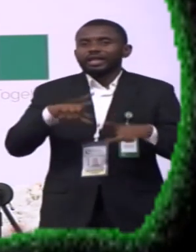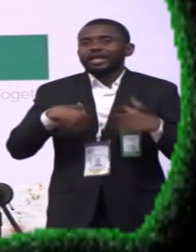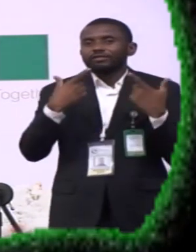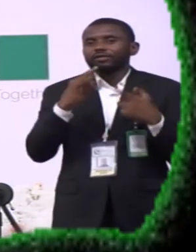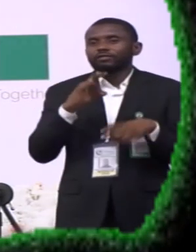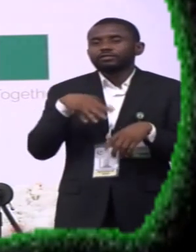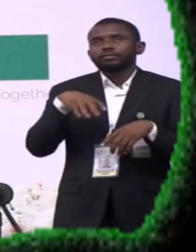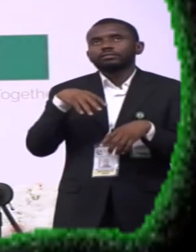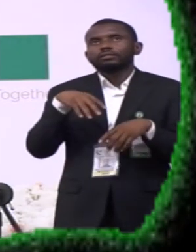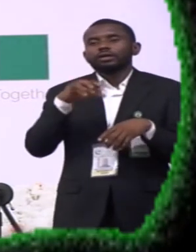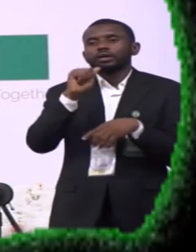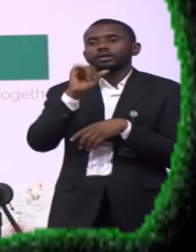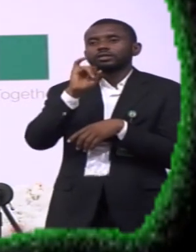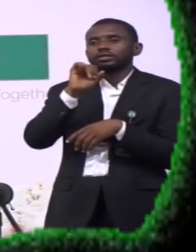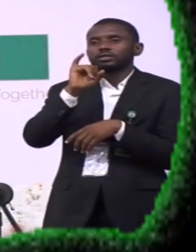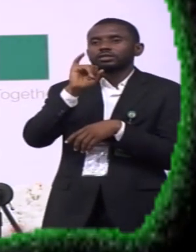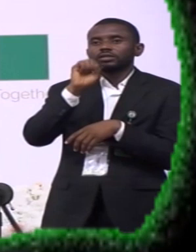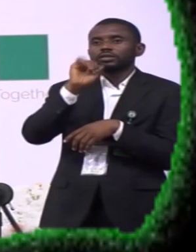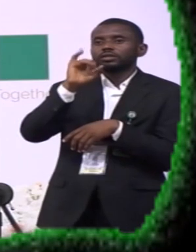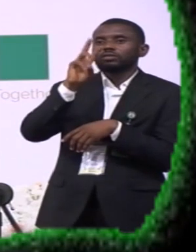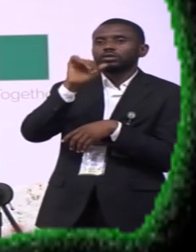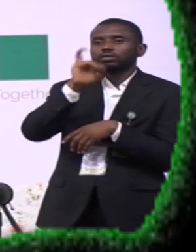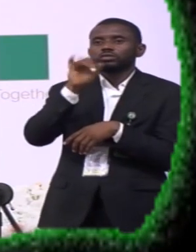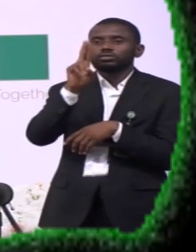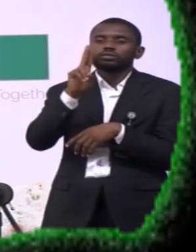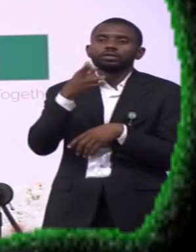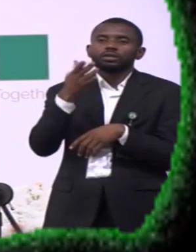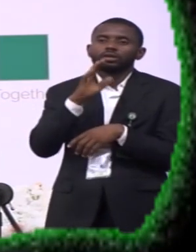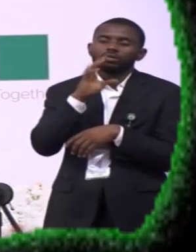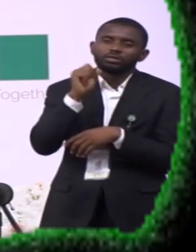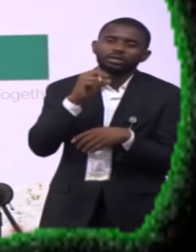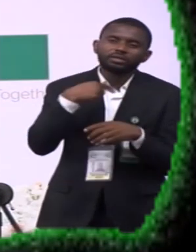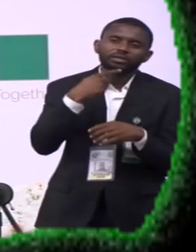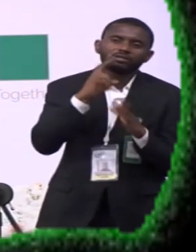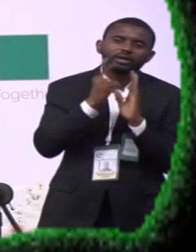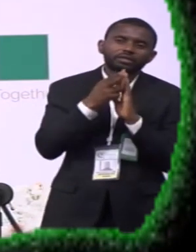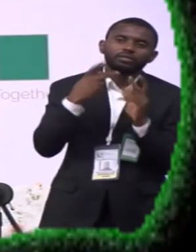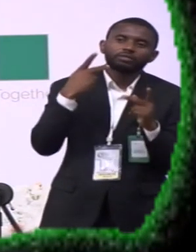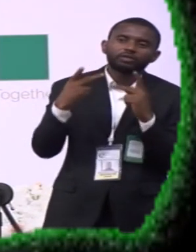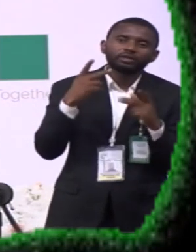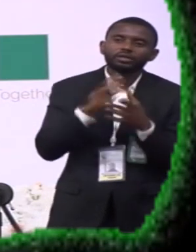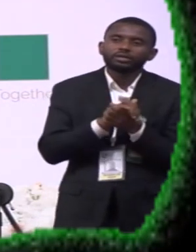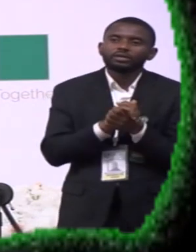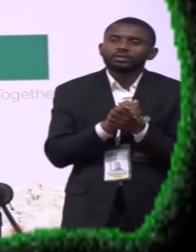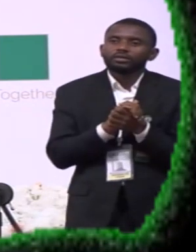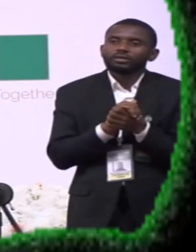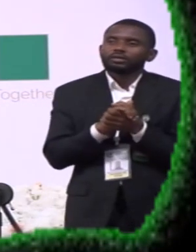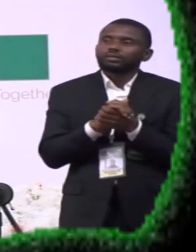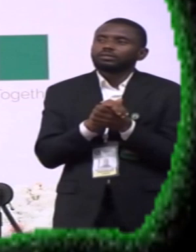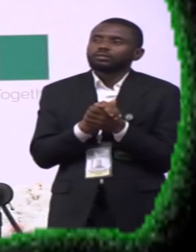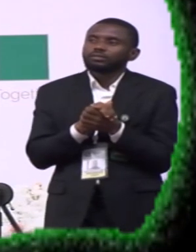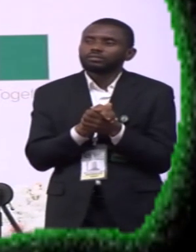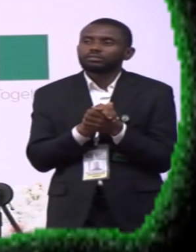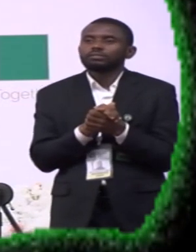us. There is a story in Hadith of the Prophet about those who are in trouble, and they brought up all